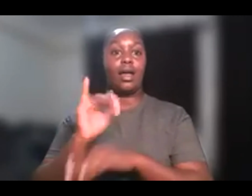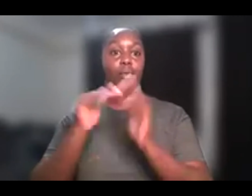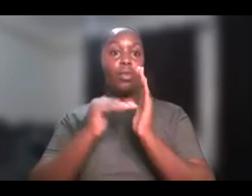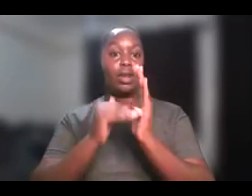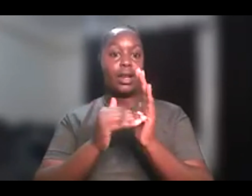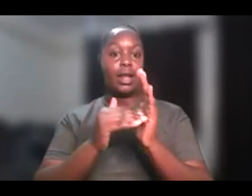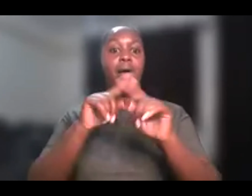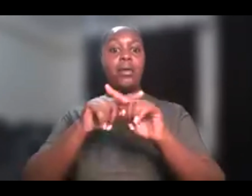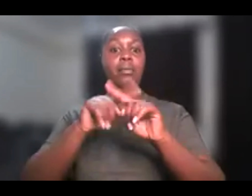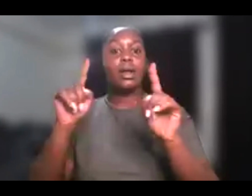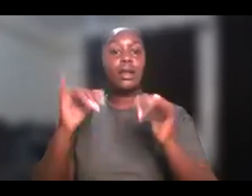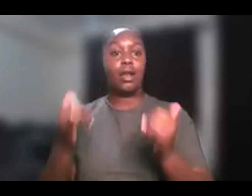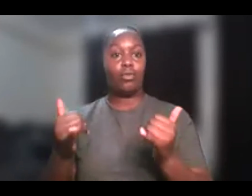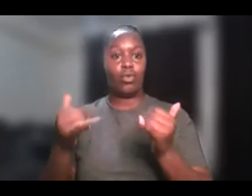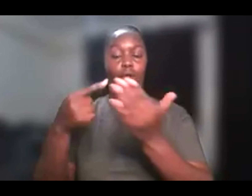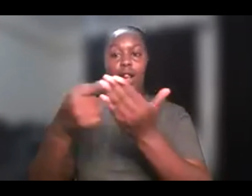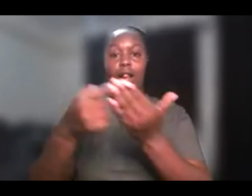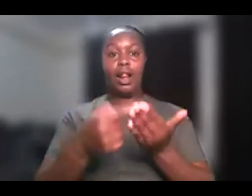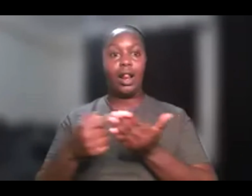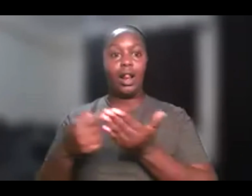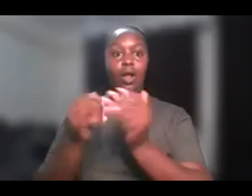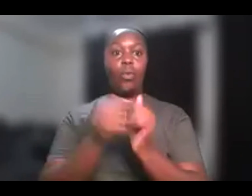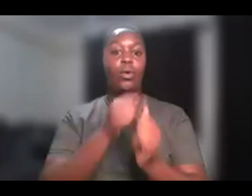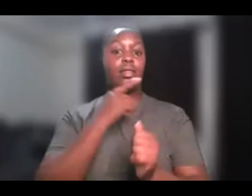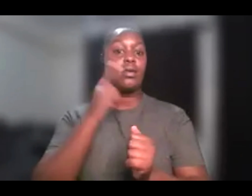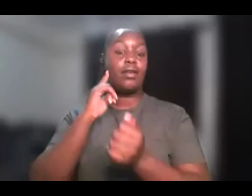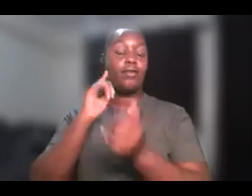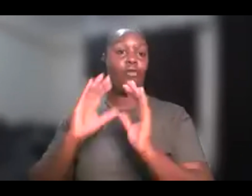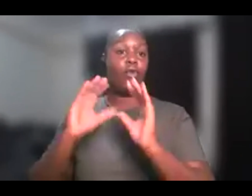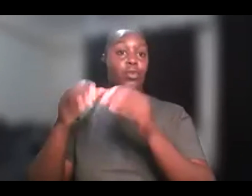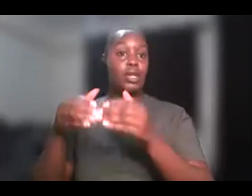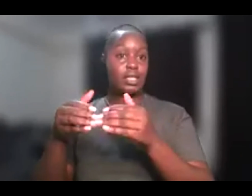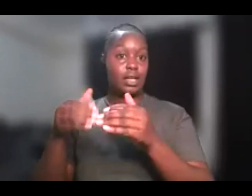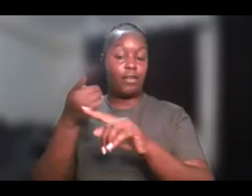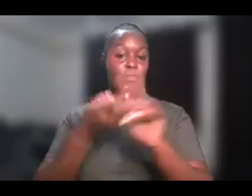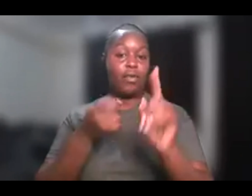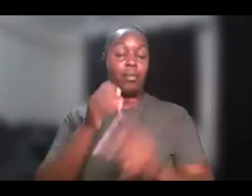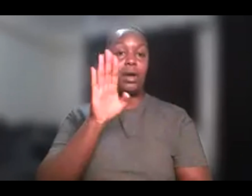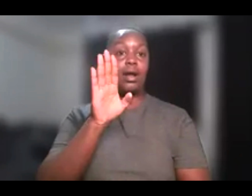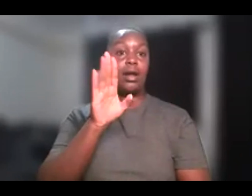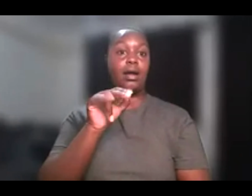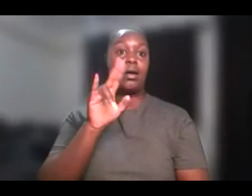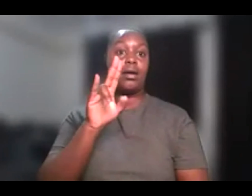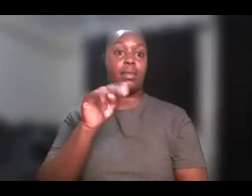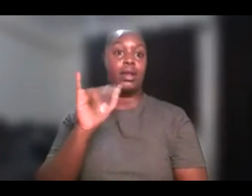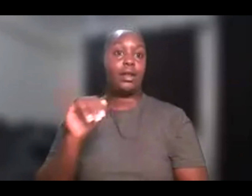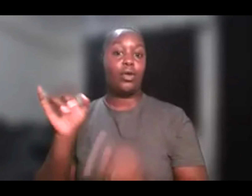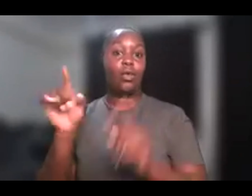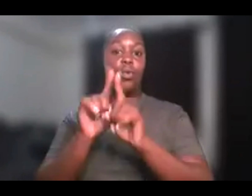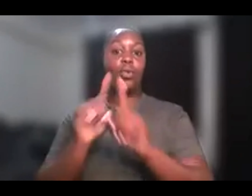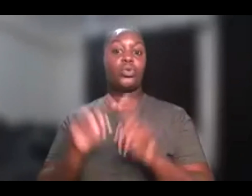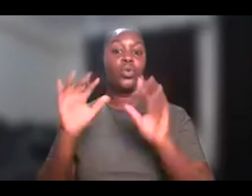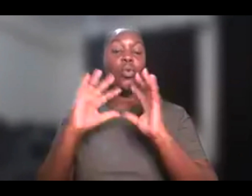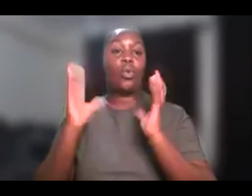language experts in Benin and globally, they help us understand something important. ASL